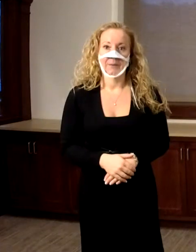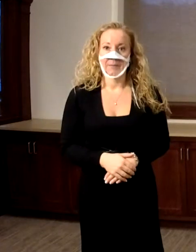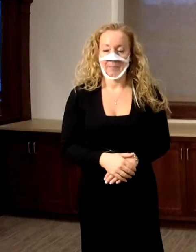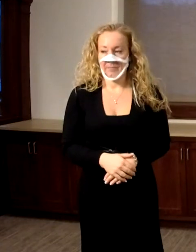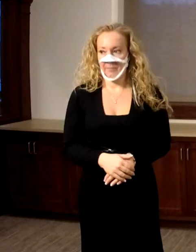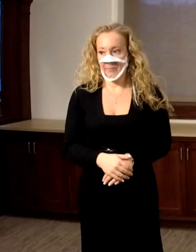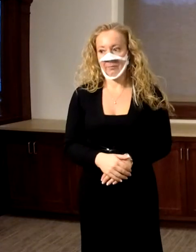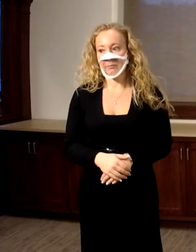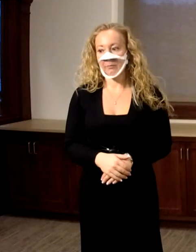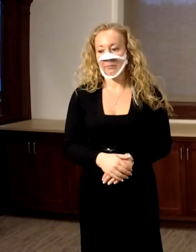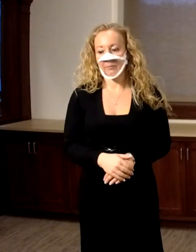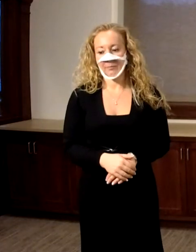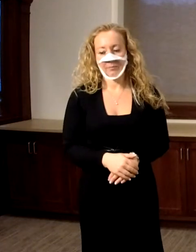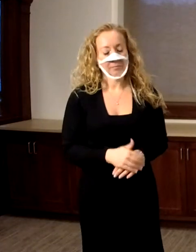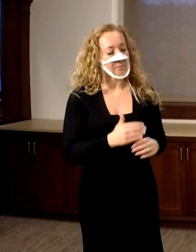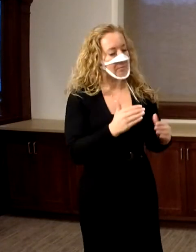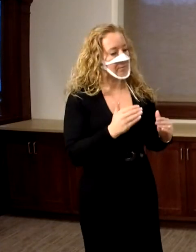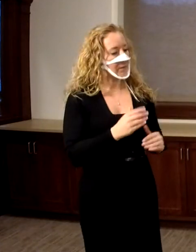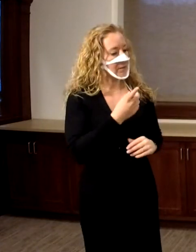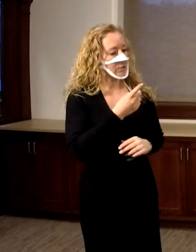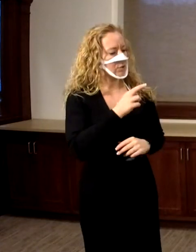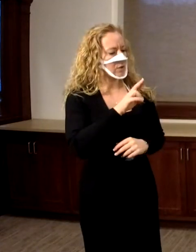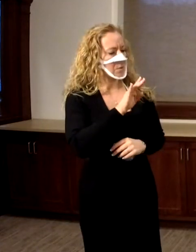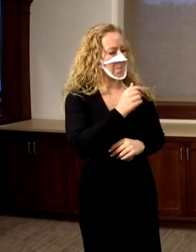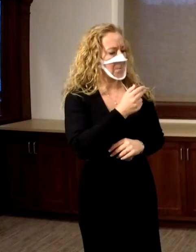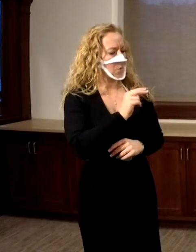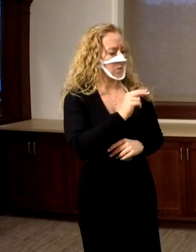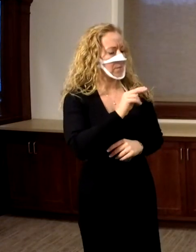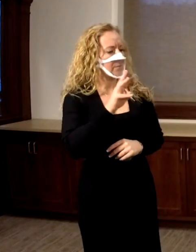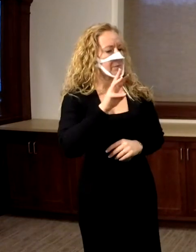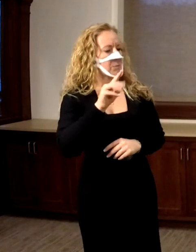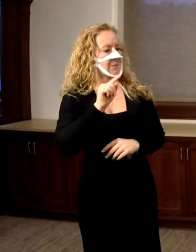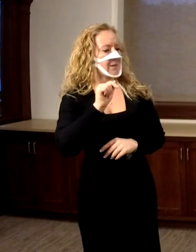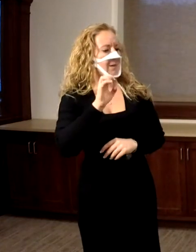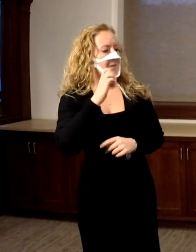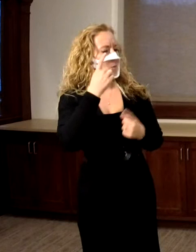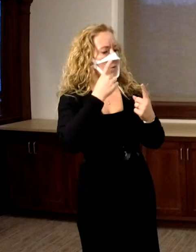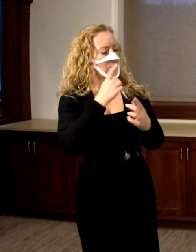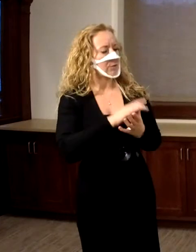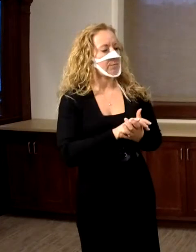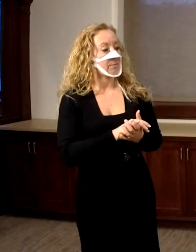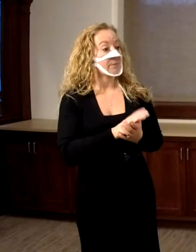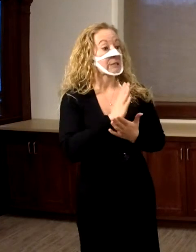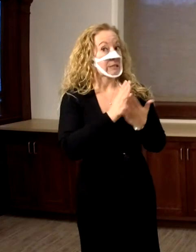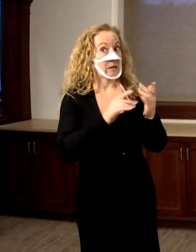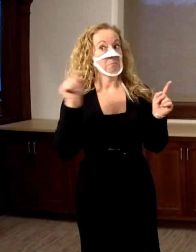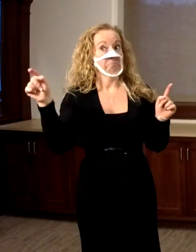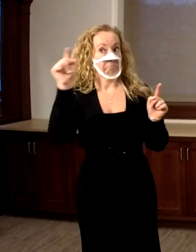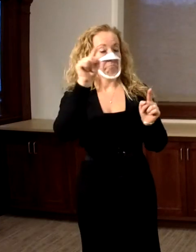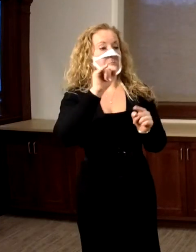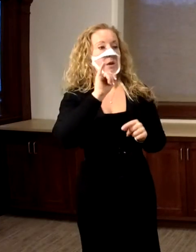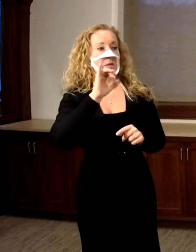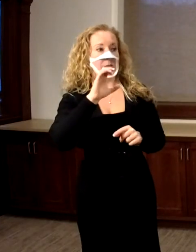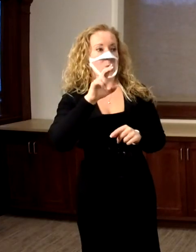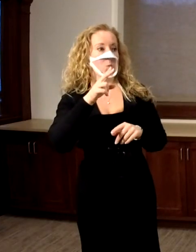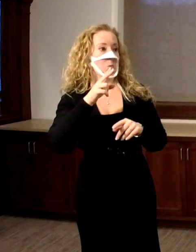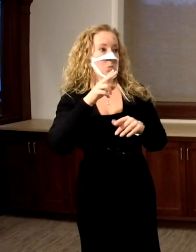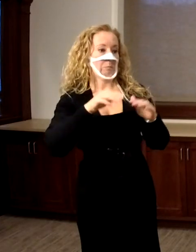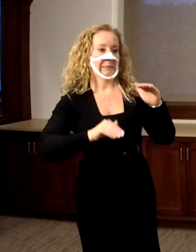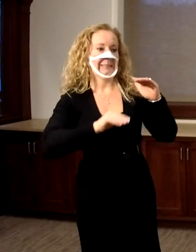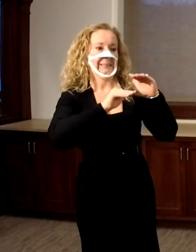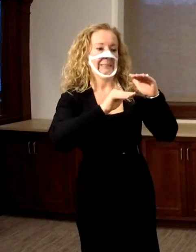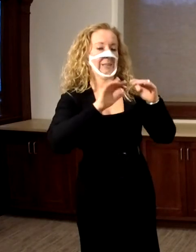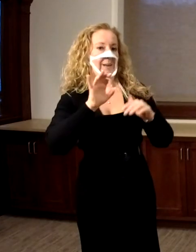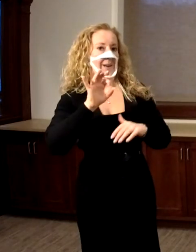This next question is for Dr. Bogan from WTAE. With some intensive care units at over 90% capacity